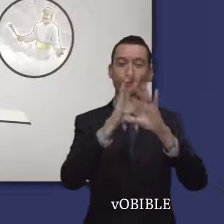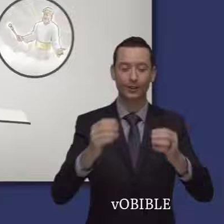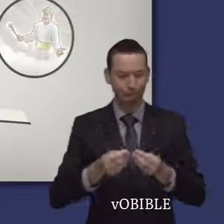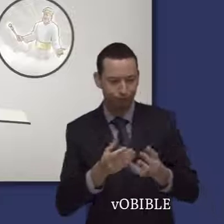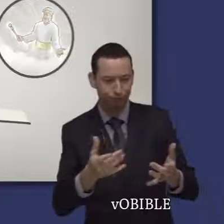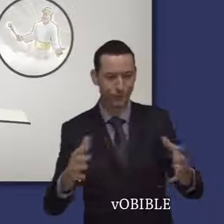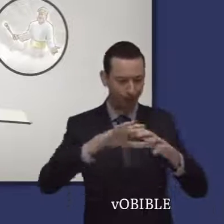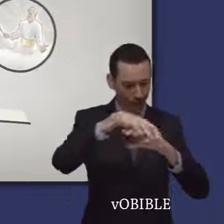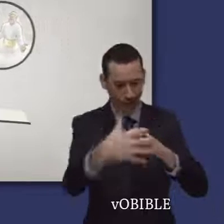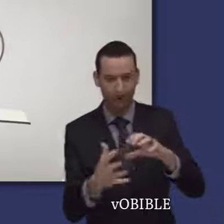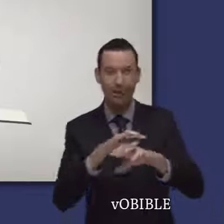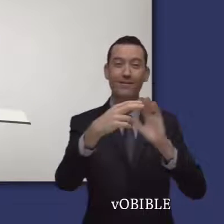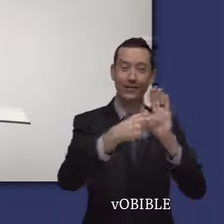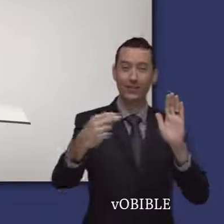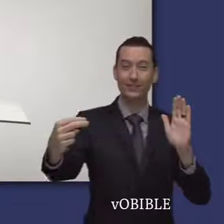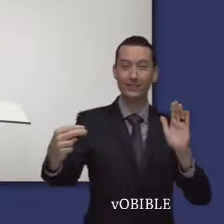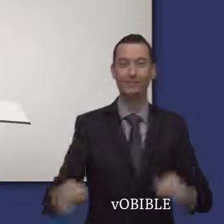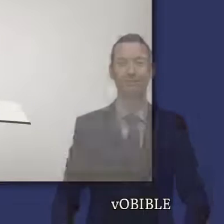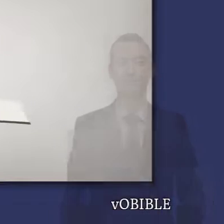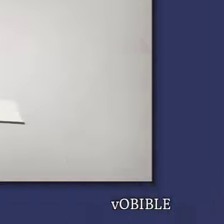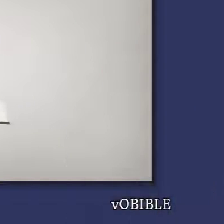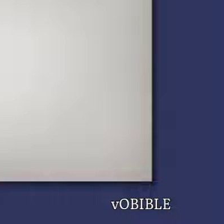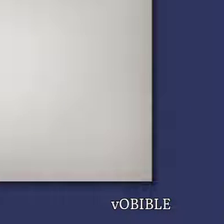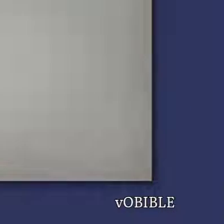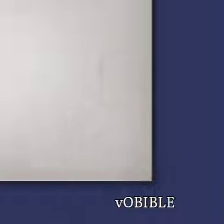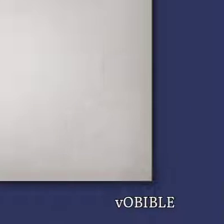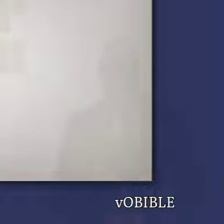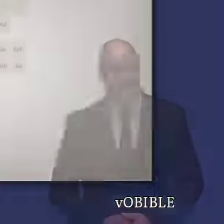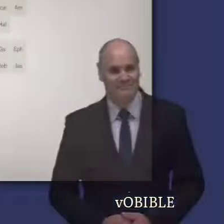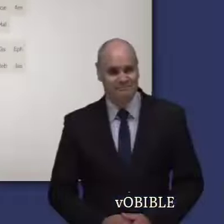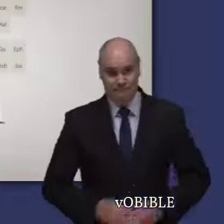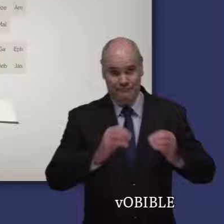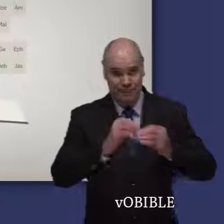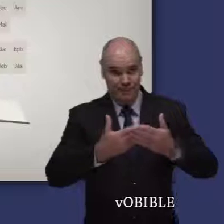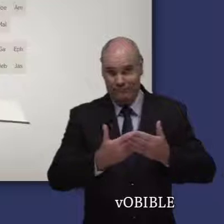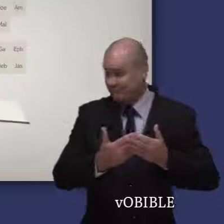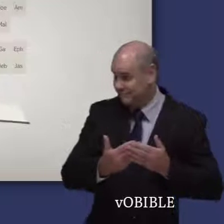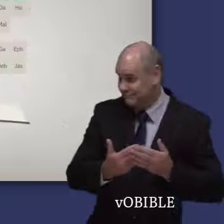the earth.